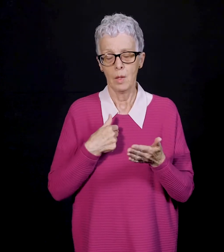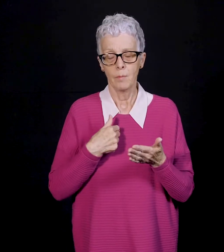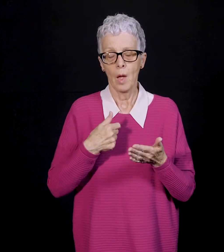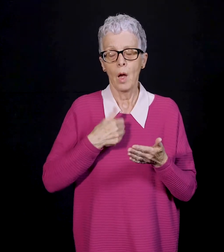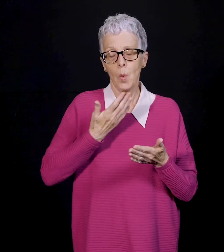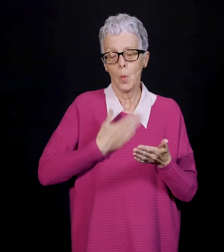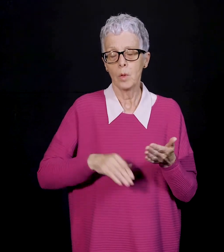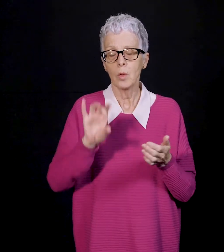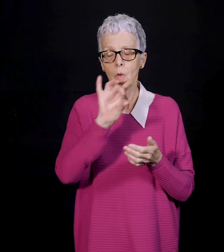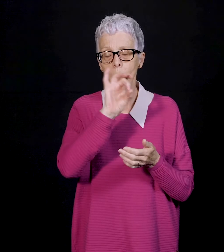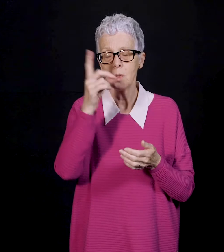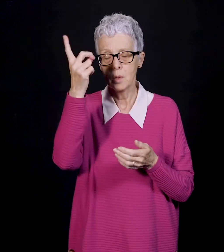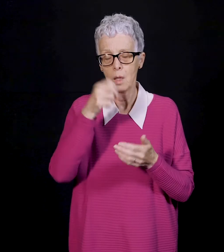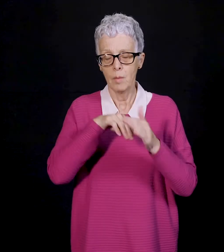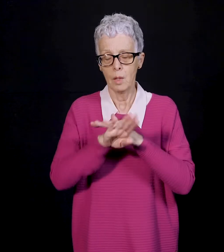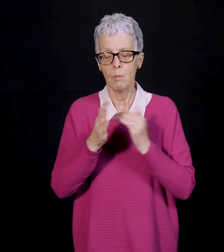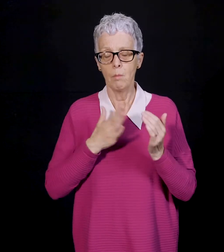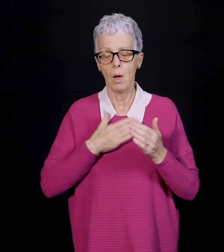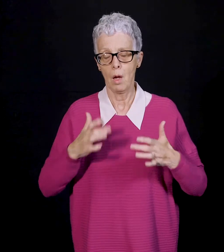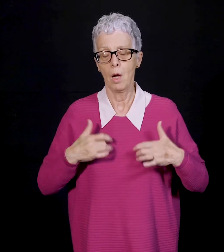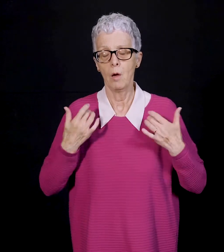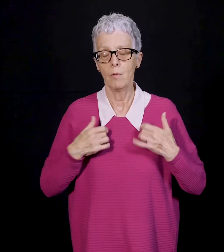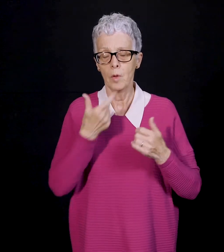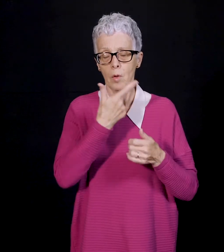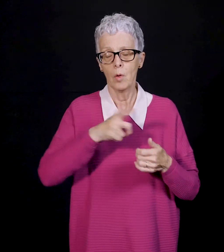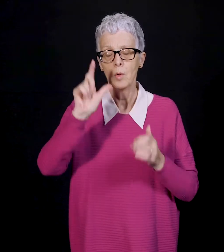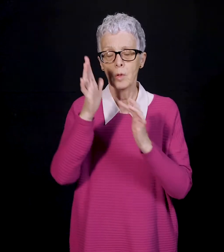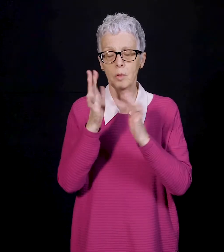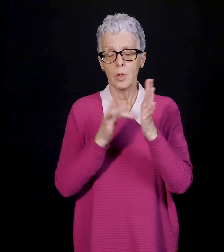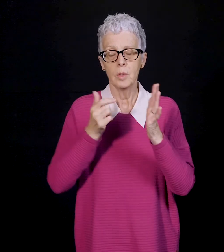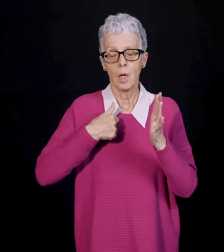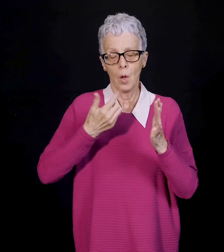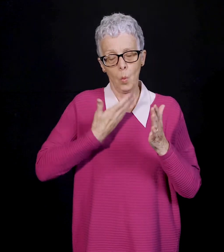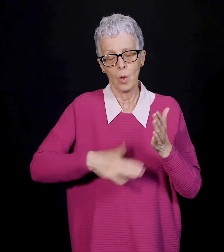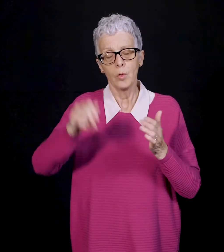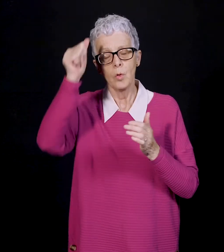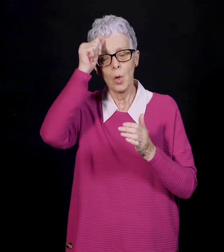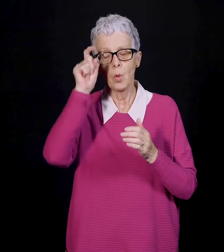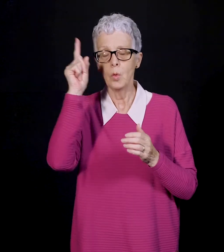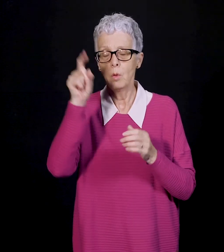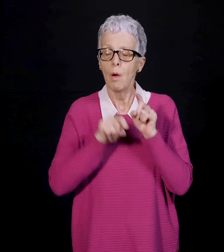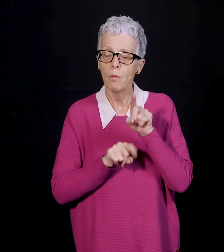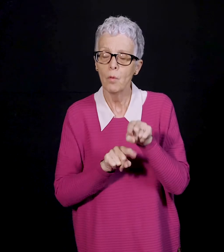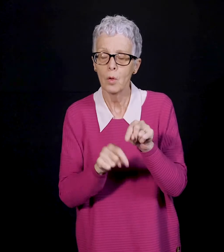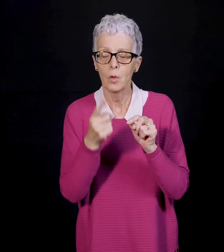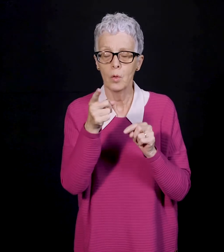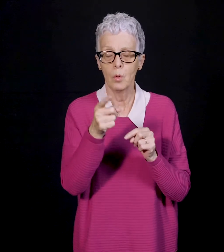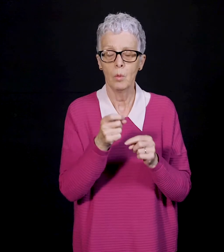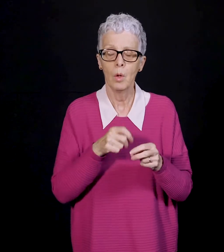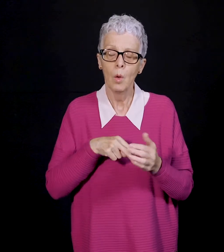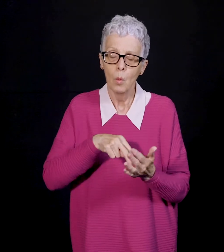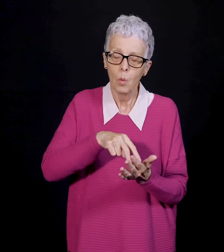Christ to come into my life. Lord Jesus, I want to know you. I want to follow you. I want to walk with